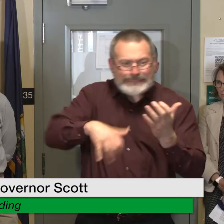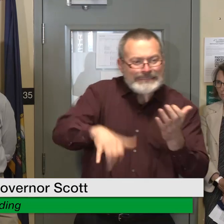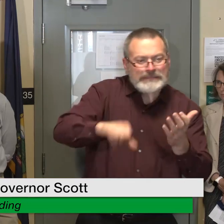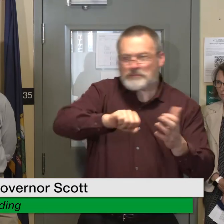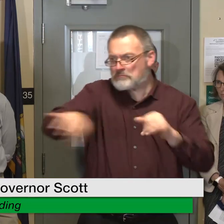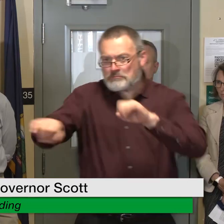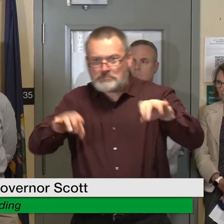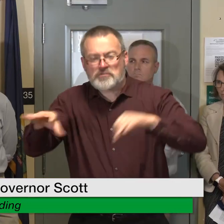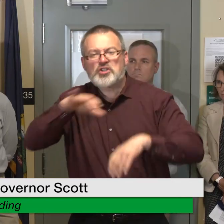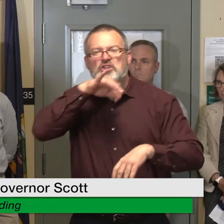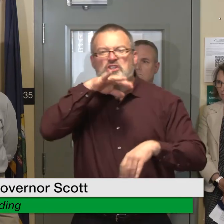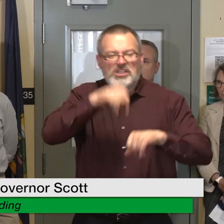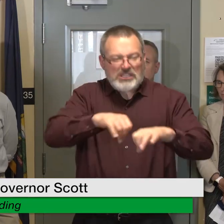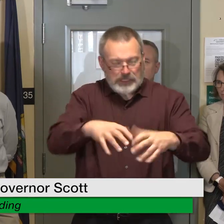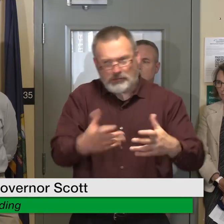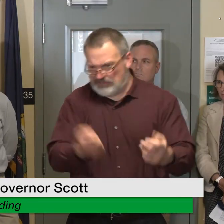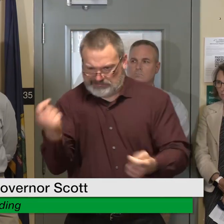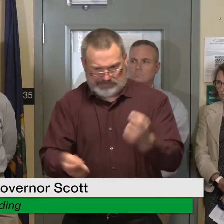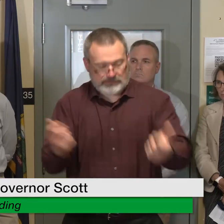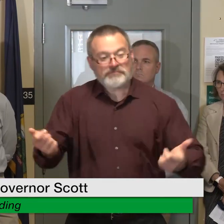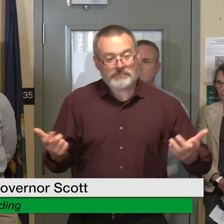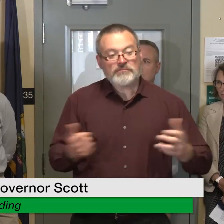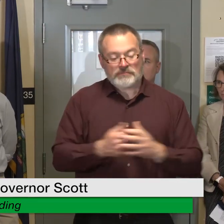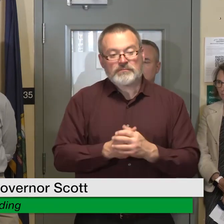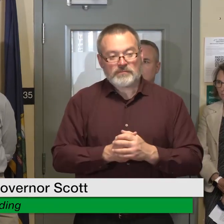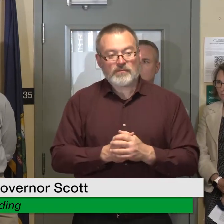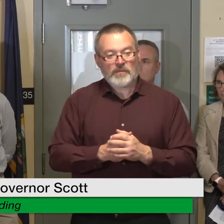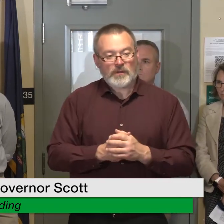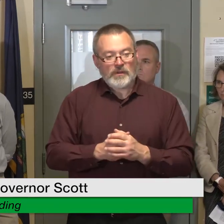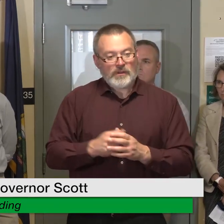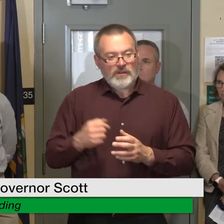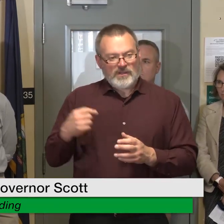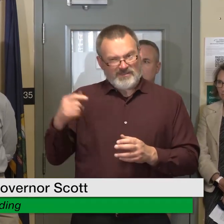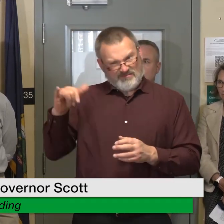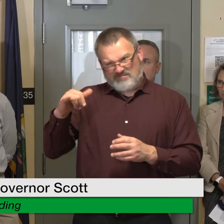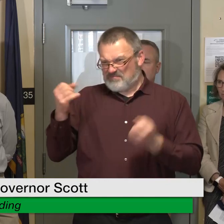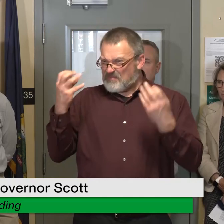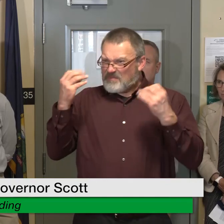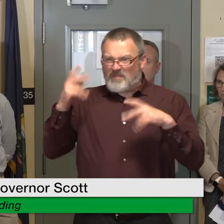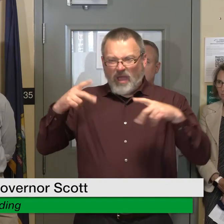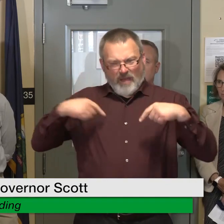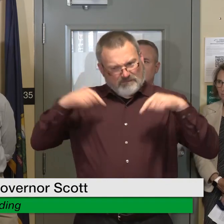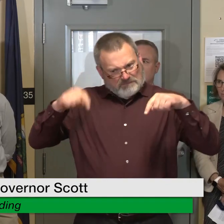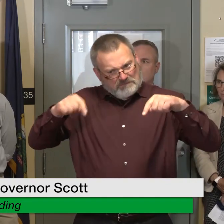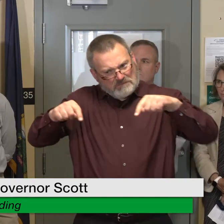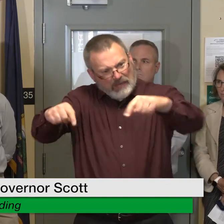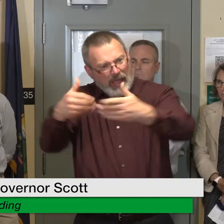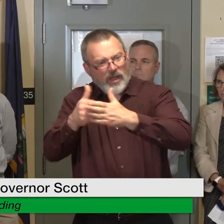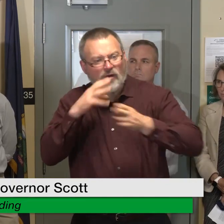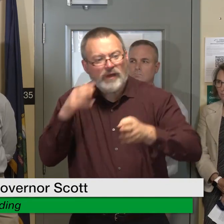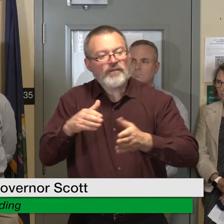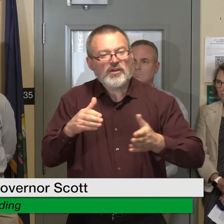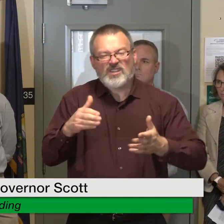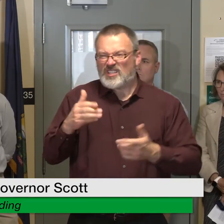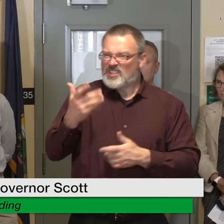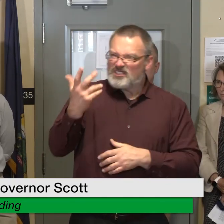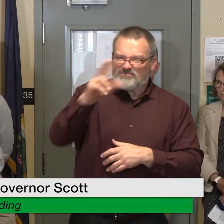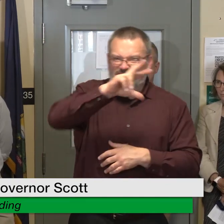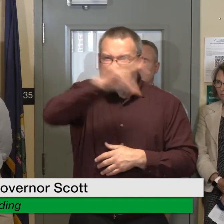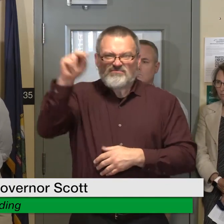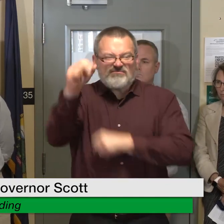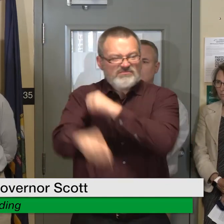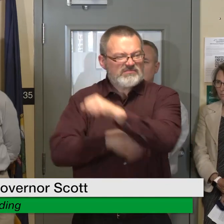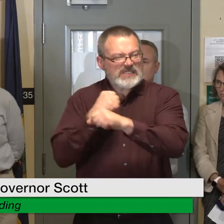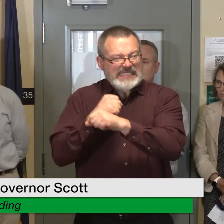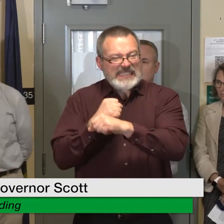waterways, or reported that they've lived for decades along a particular river or stream without having experienced a flood,